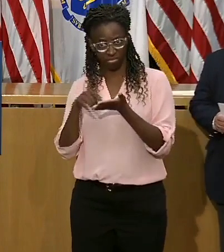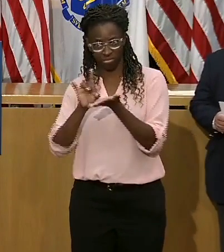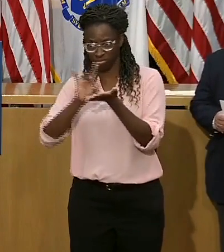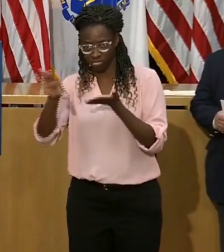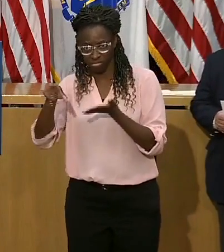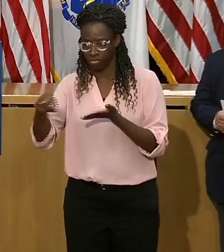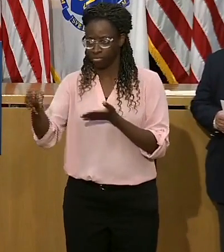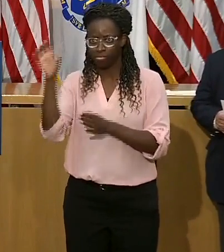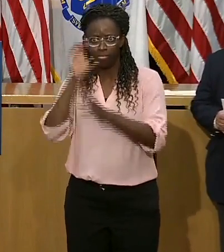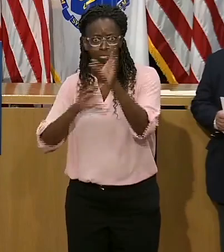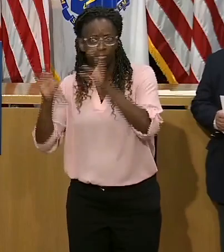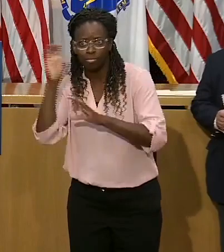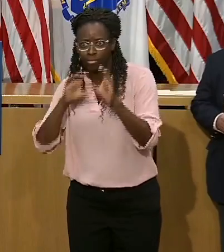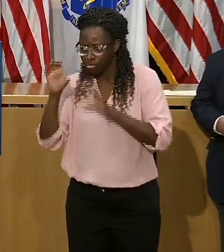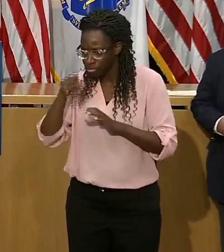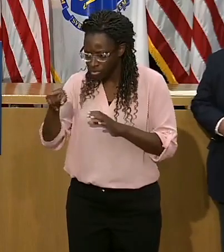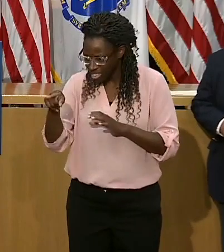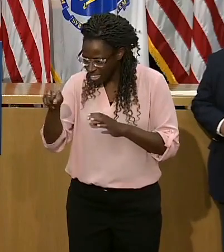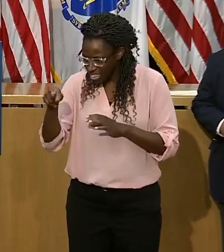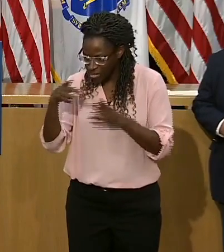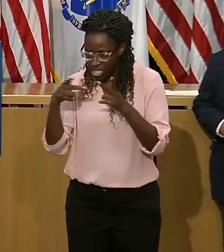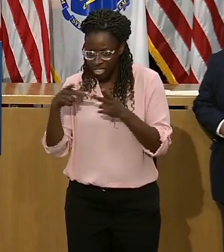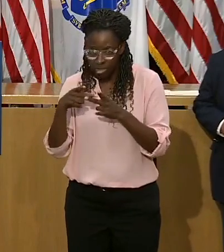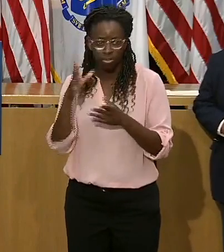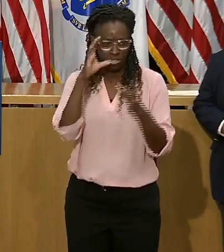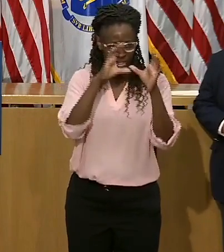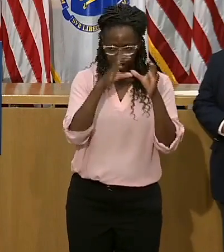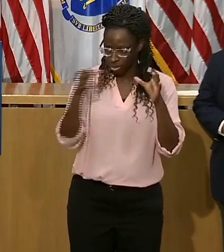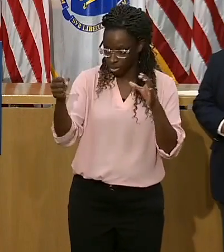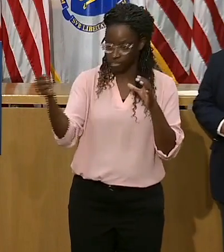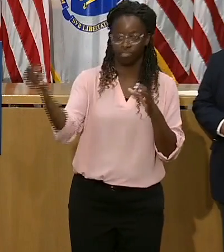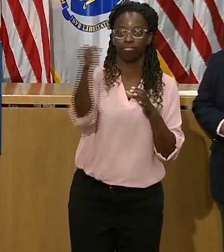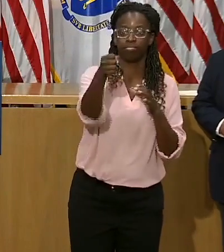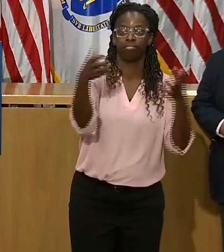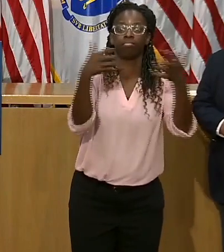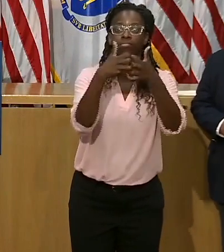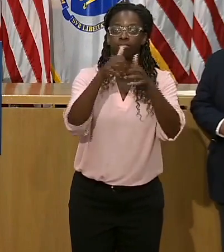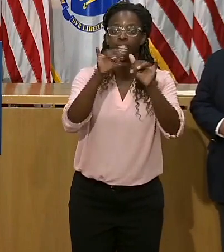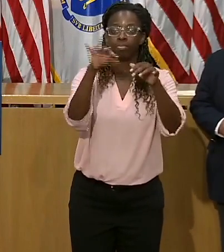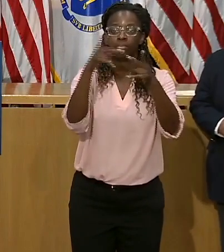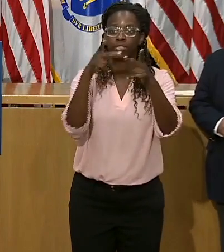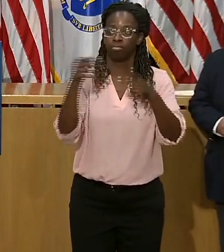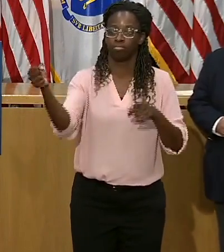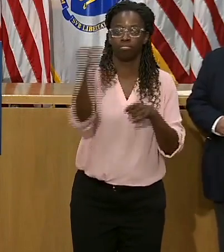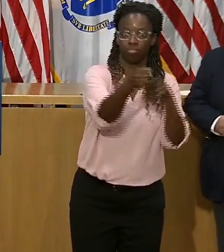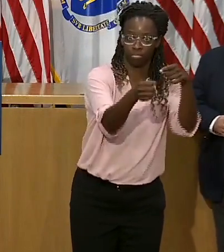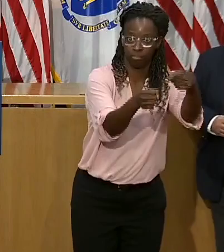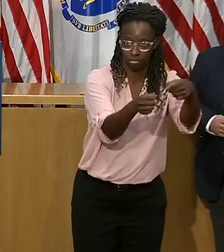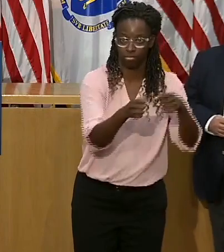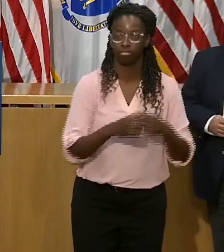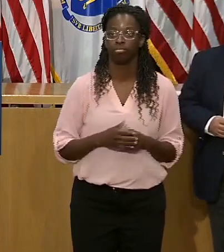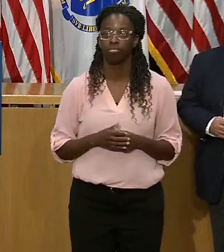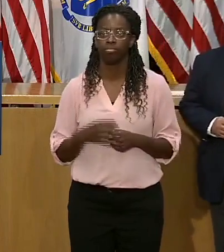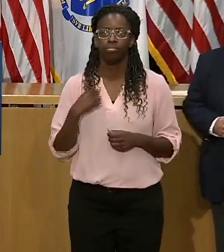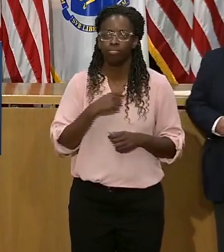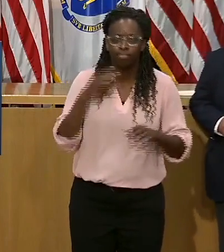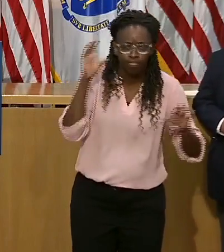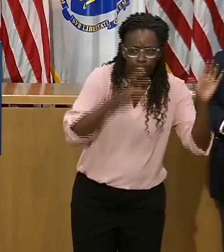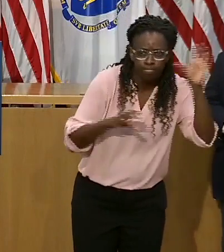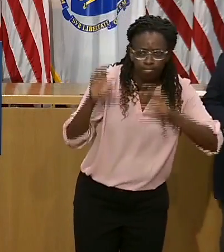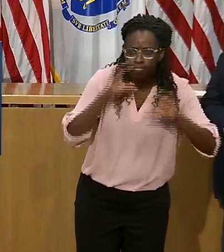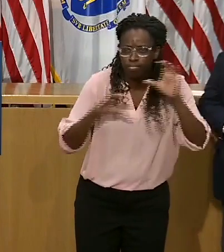Additionally, the administration continues to invest in growing the state's stock of affordable housing with $121